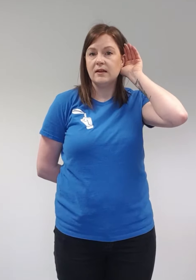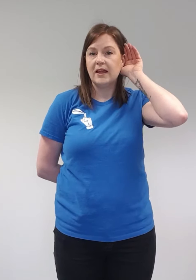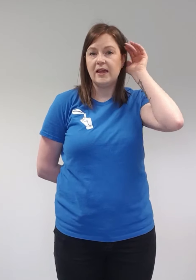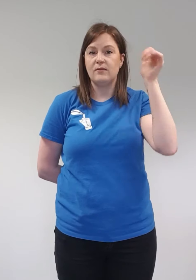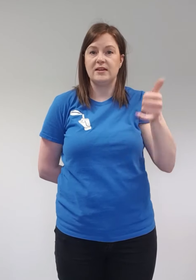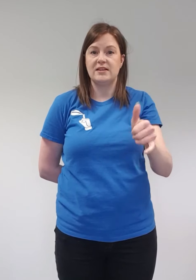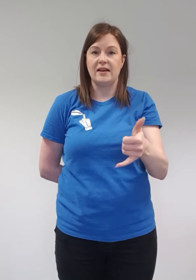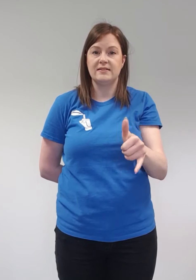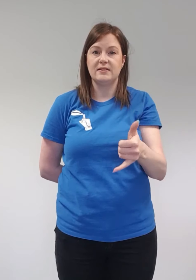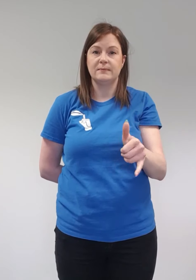Hearing test.